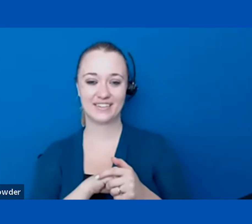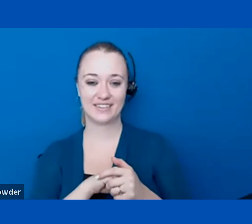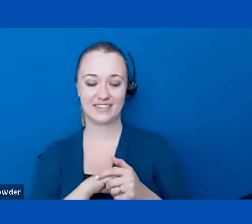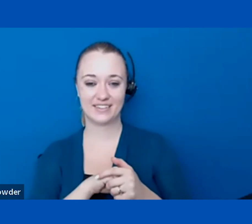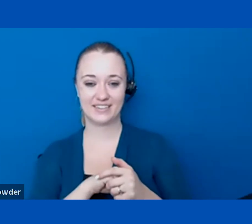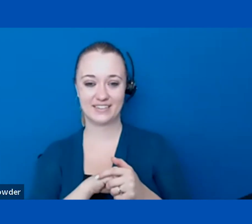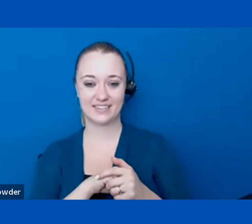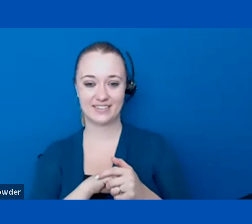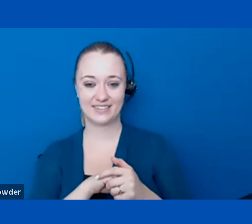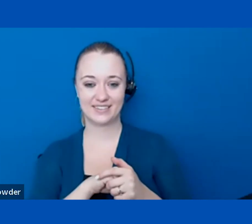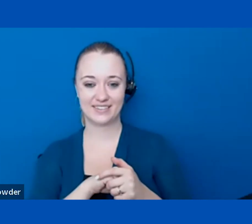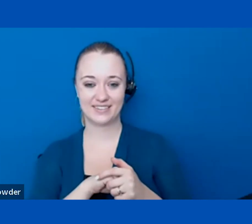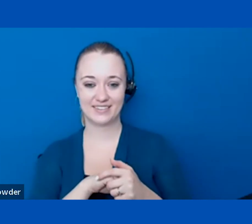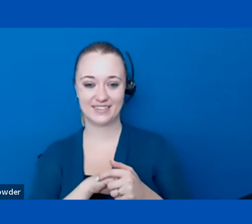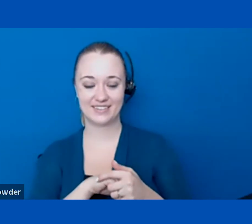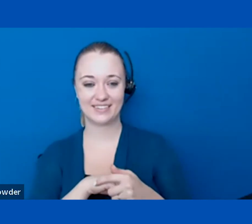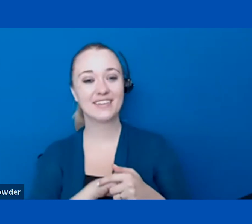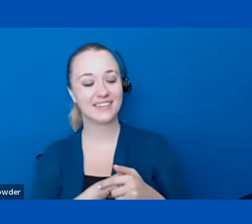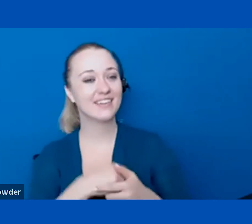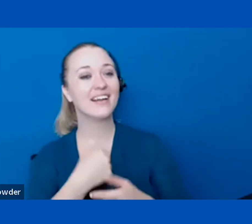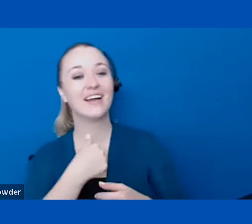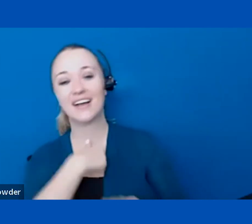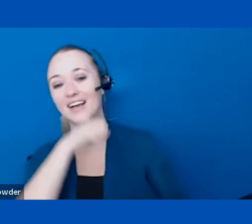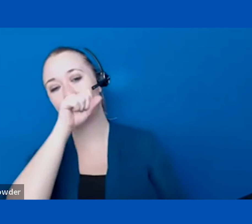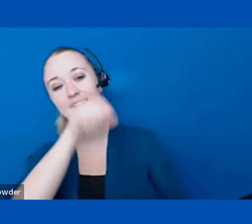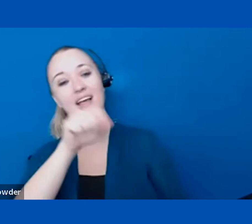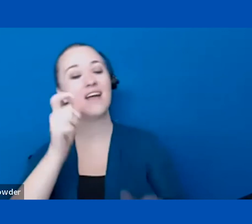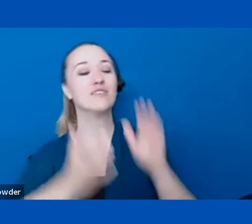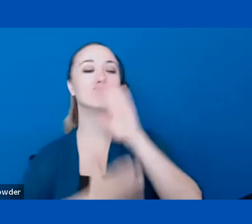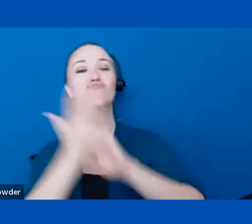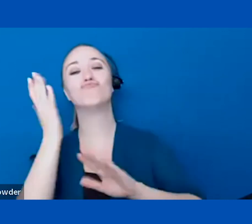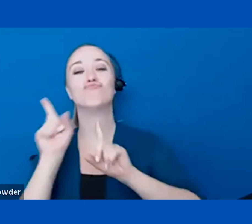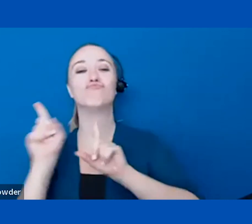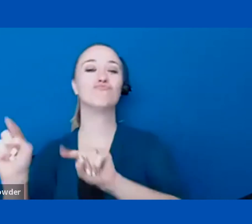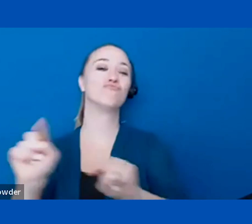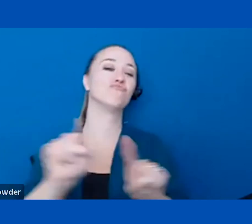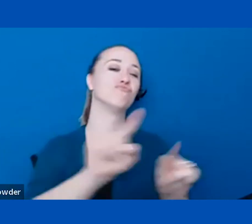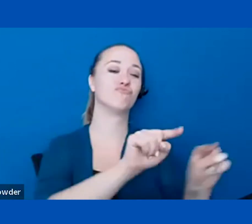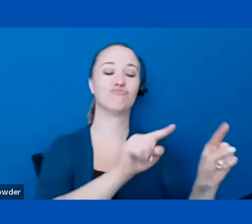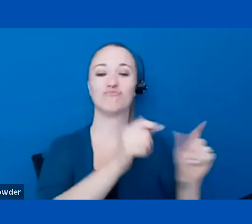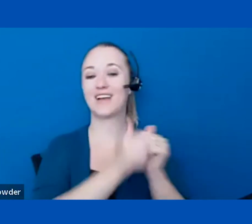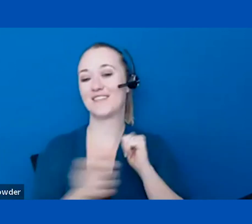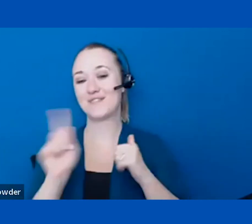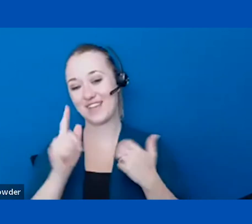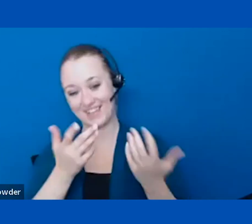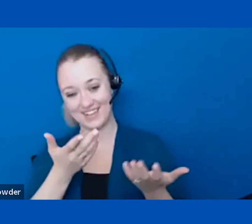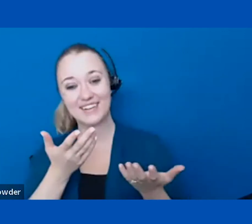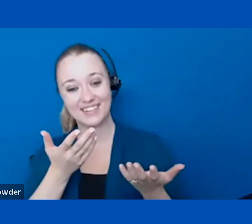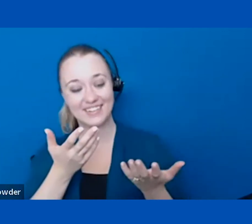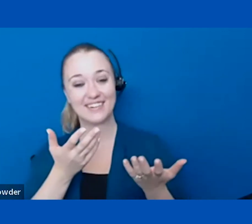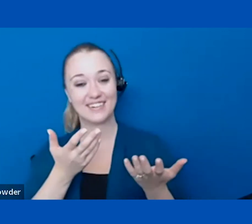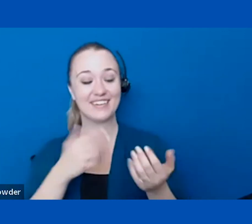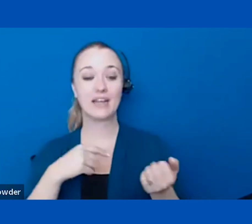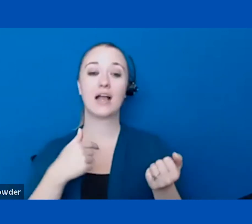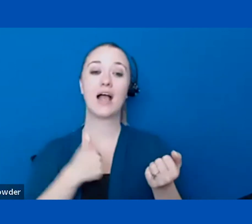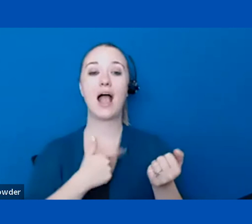I like going. I love going anywhere. I took my white cane. I went hiking the other day. I was